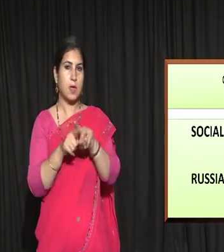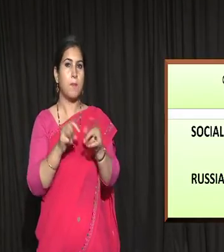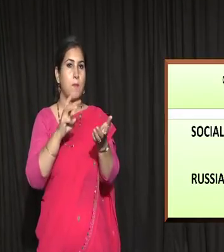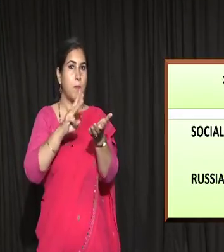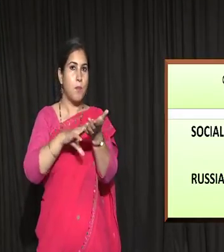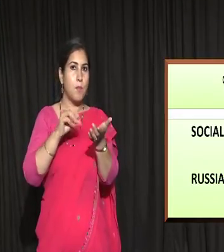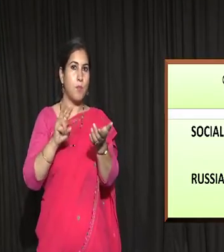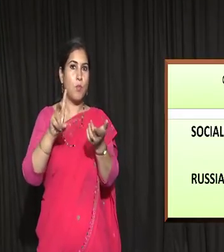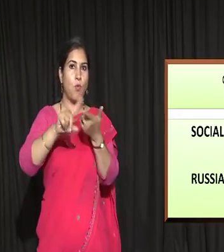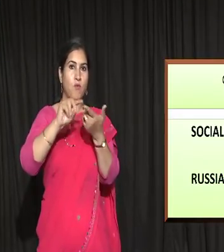Revolution.